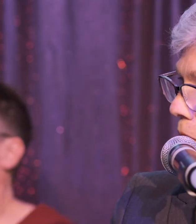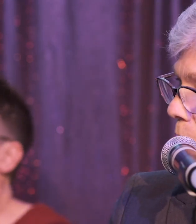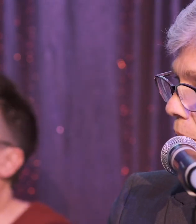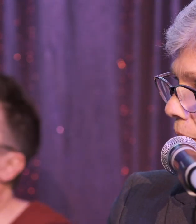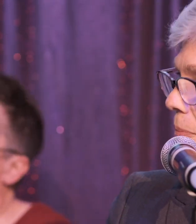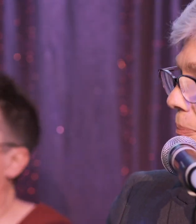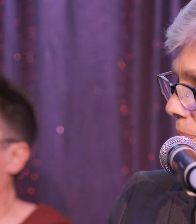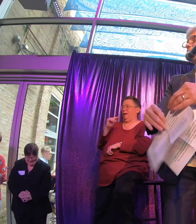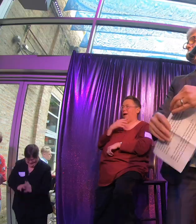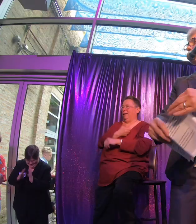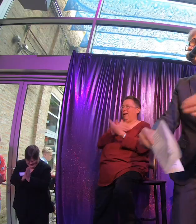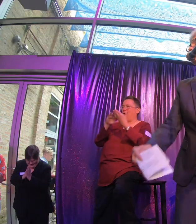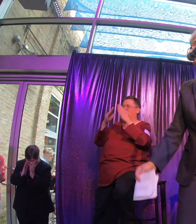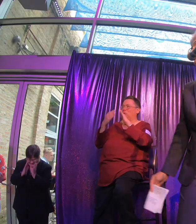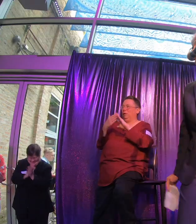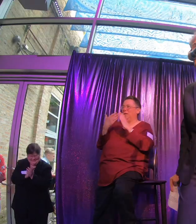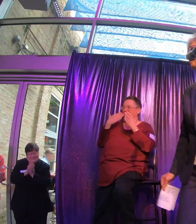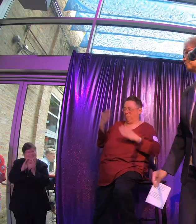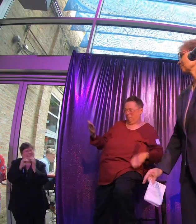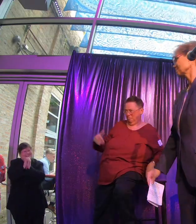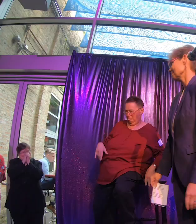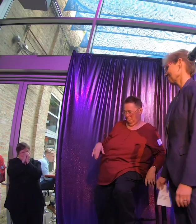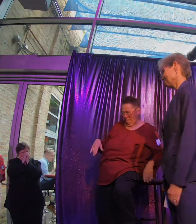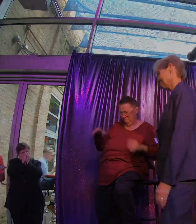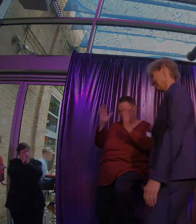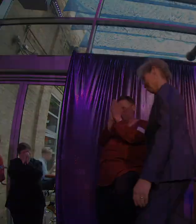icon in our community.